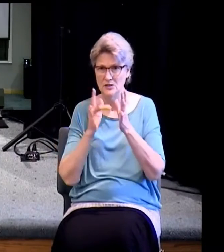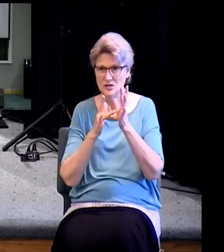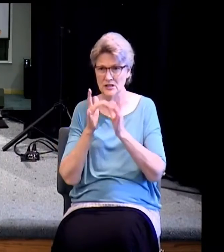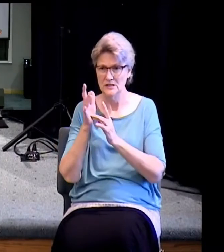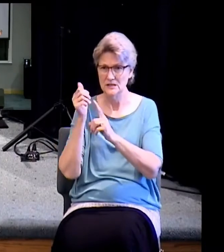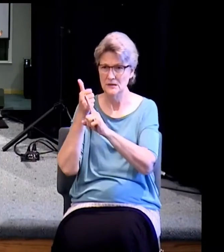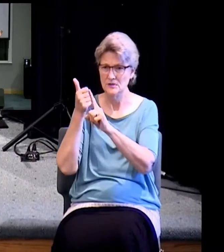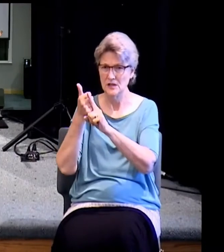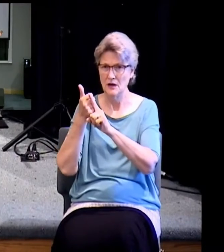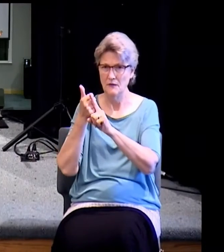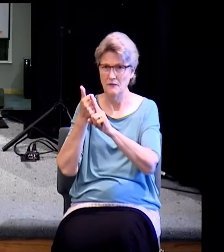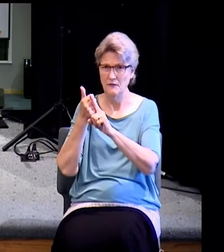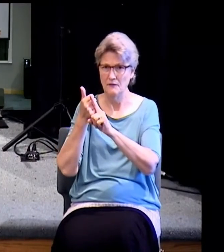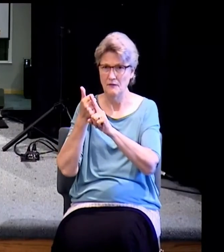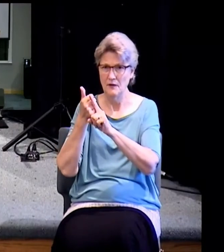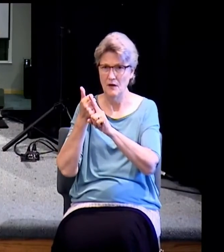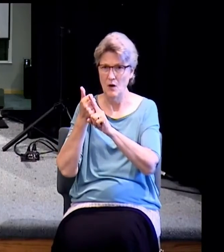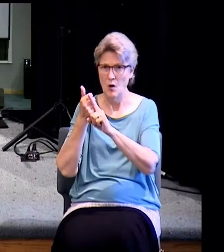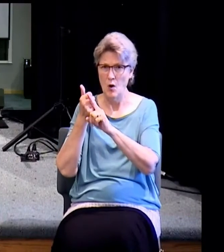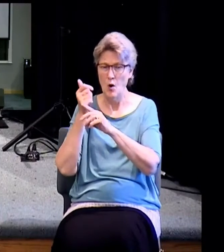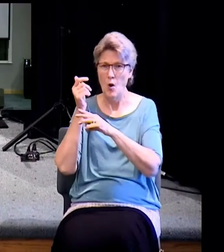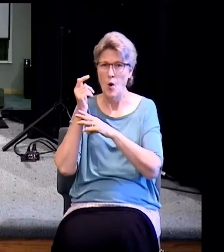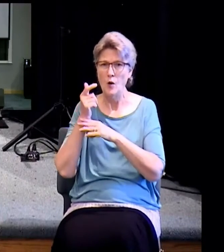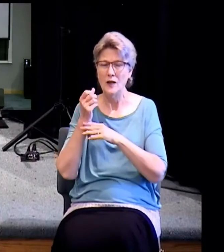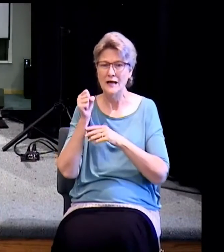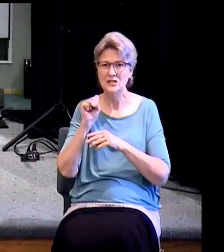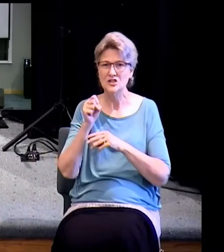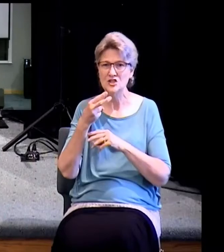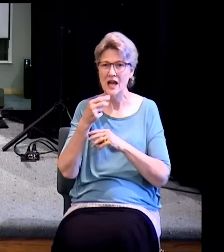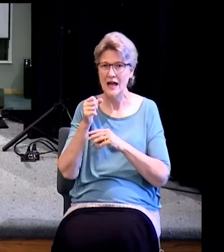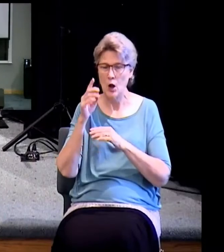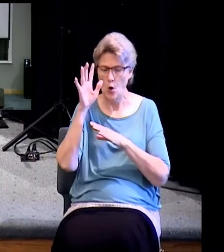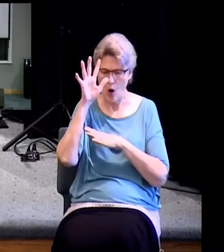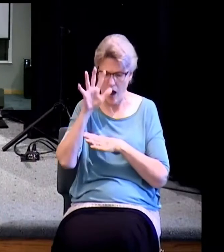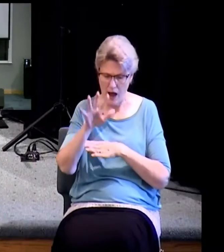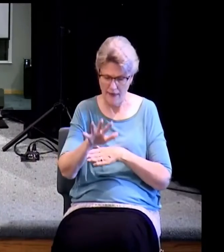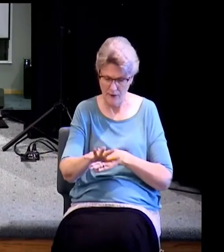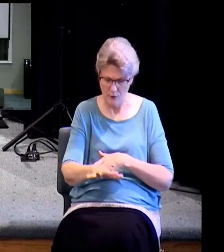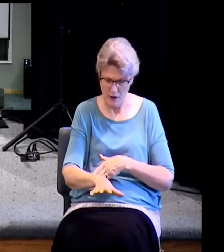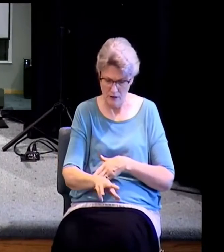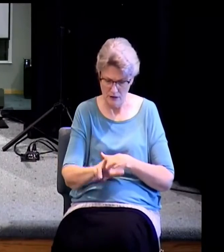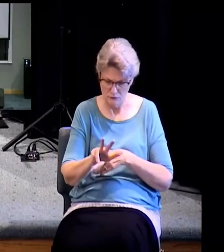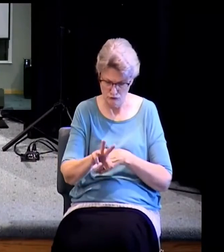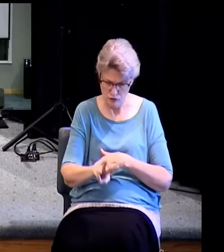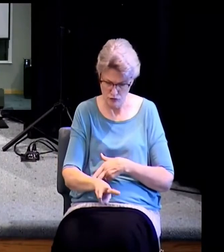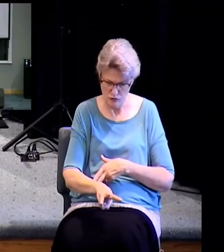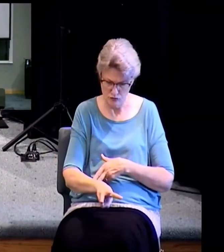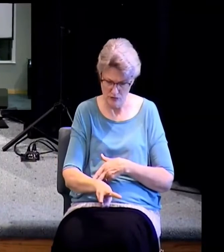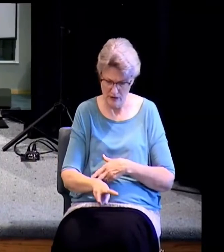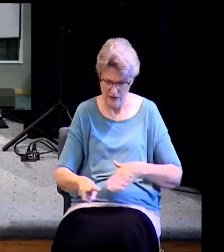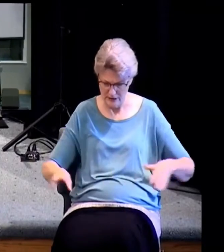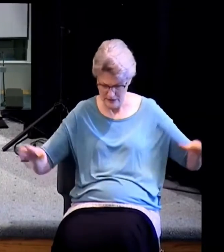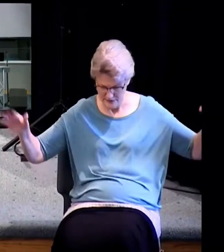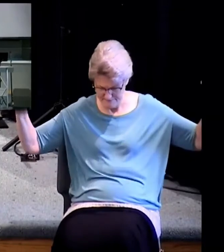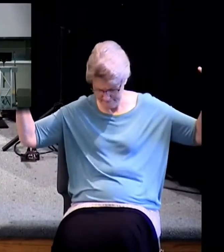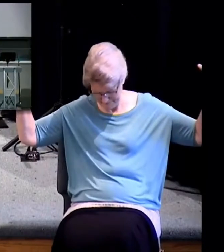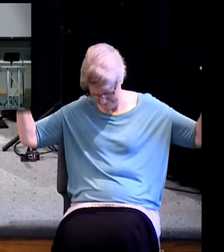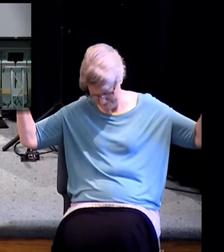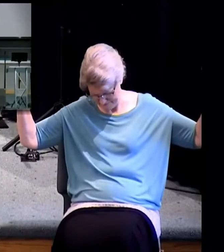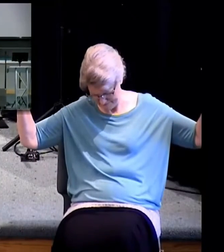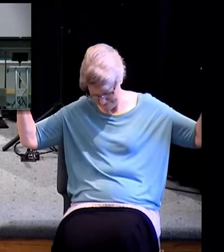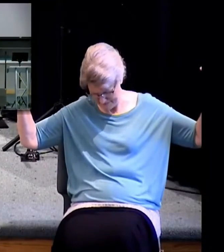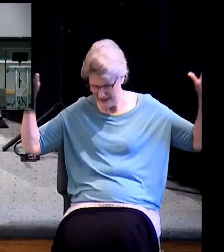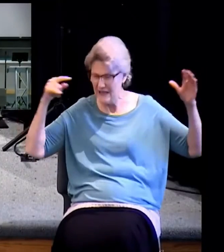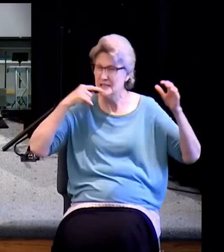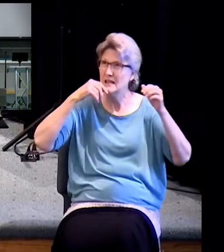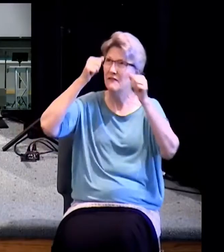Jesus cast the shadow over the people. That's why he could say, Father, forgive them, for